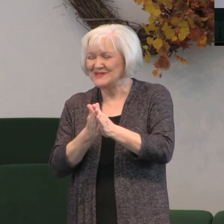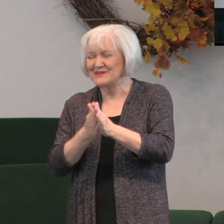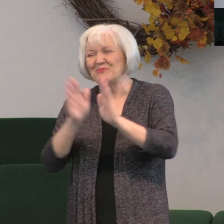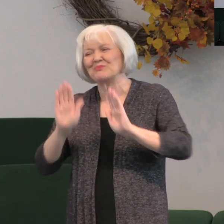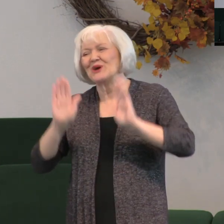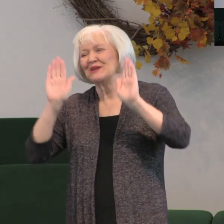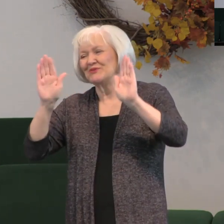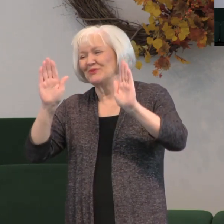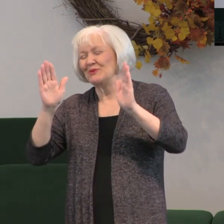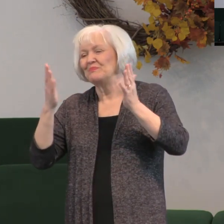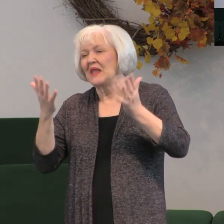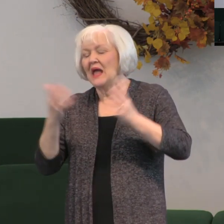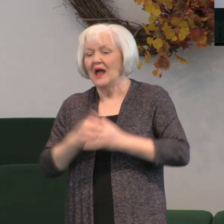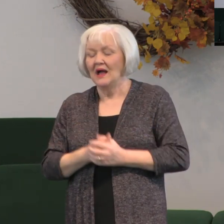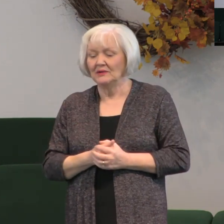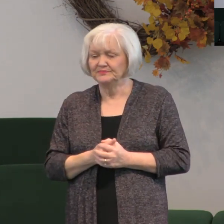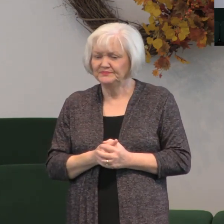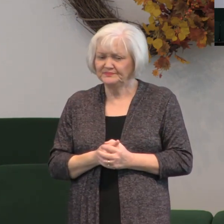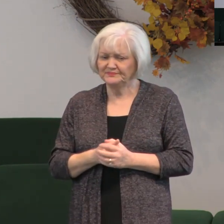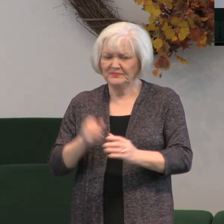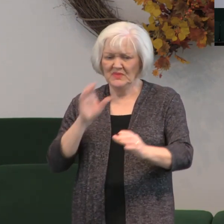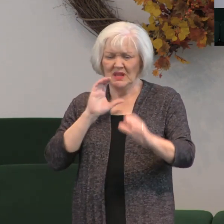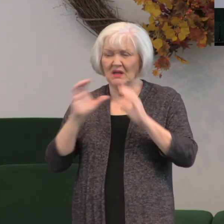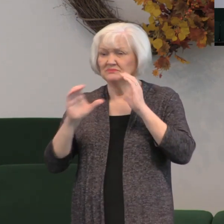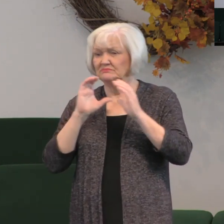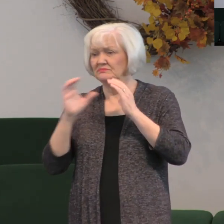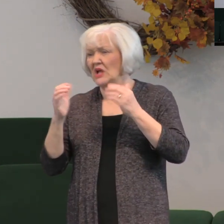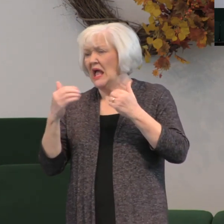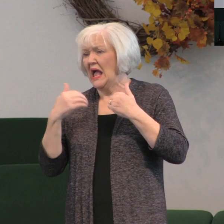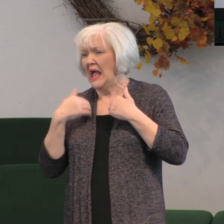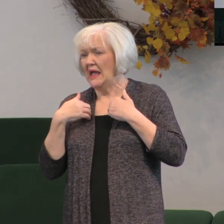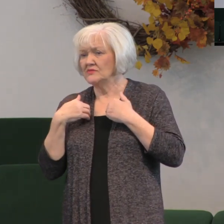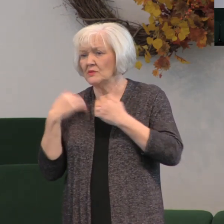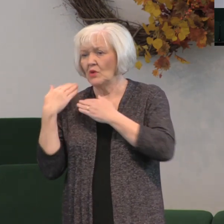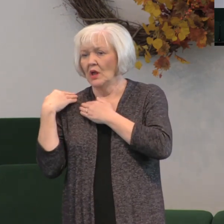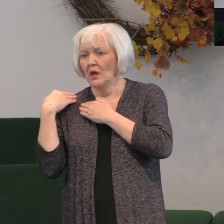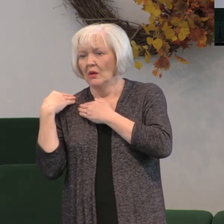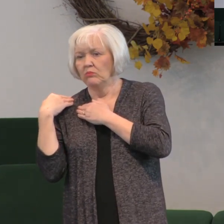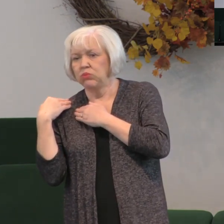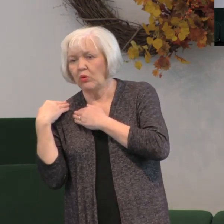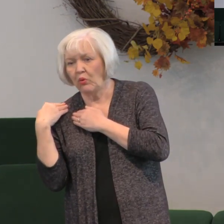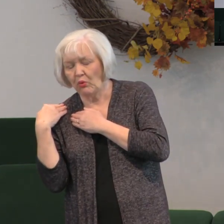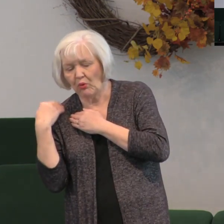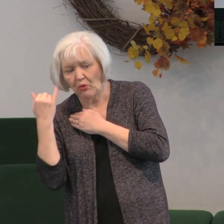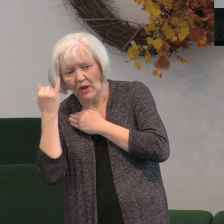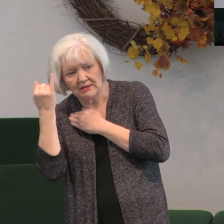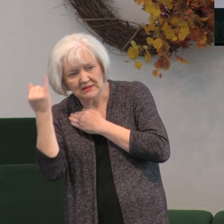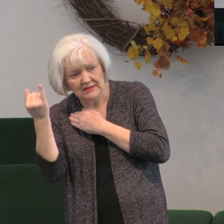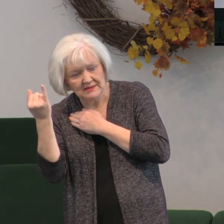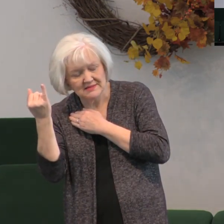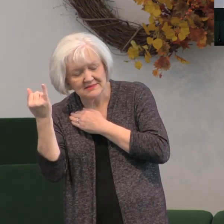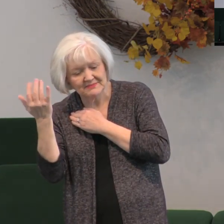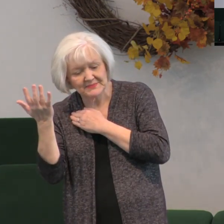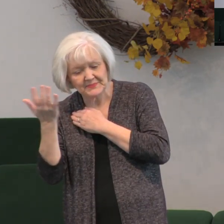Now, in these conversations, there are some very heavy and some very weighty ideas to consider.